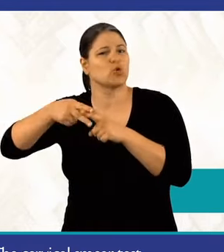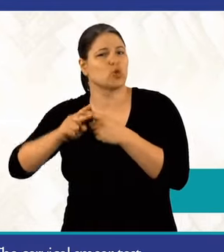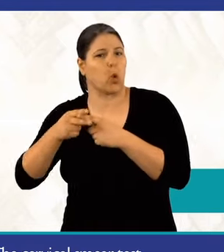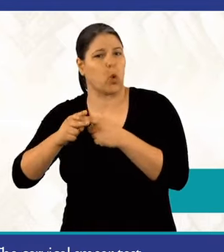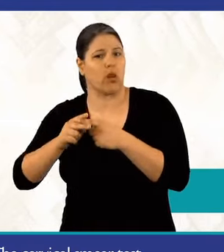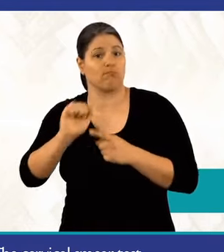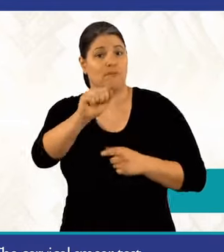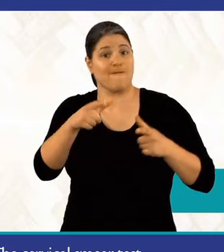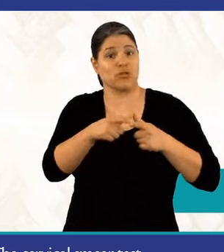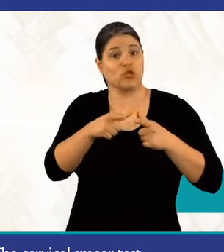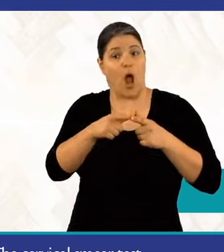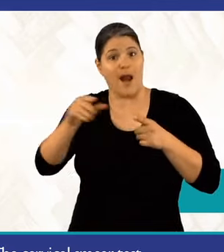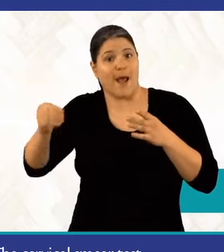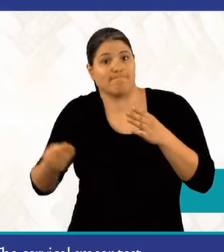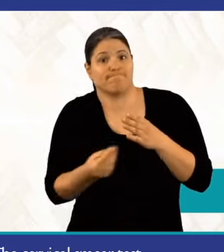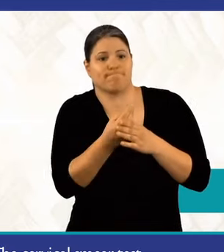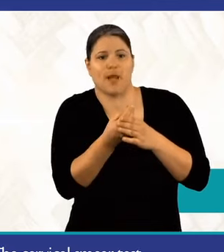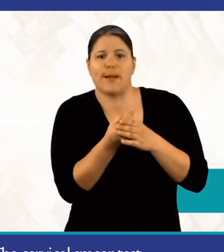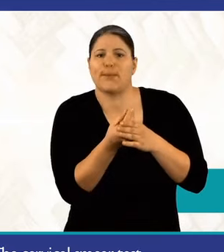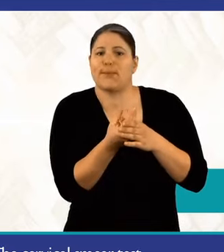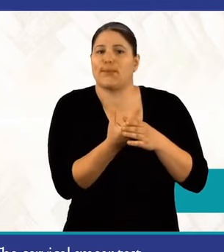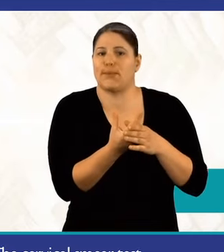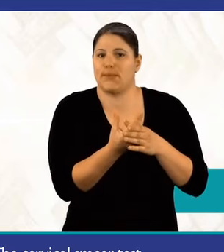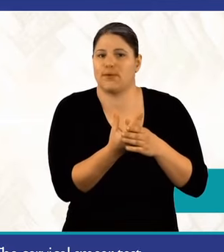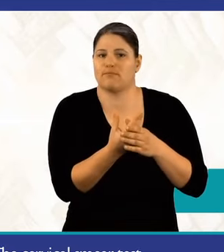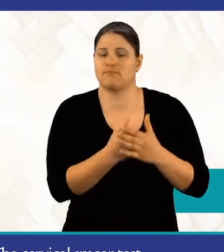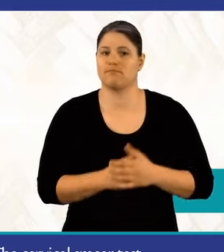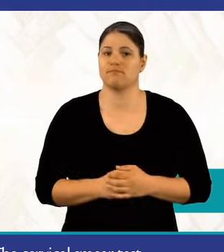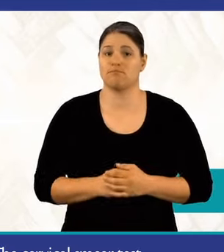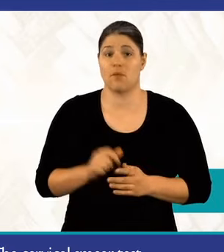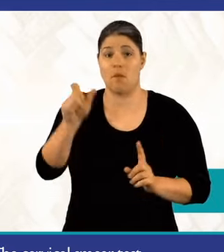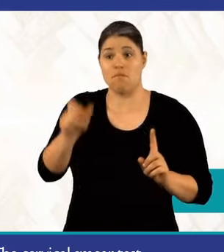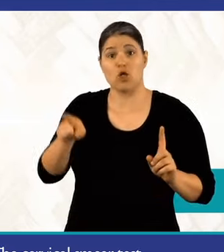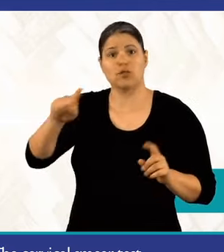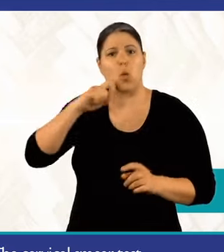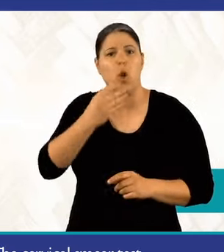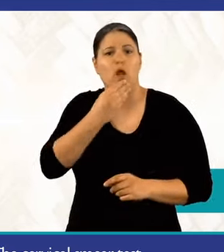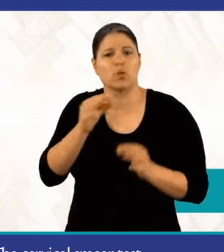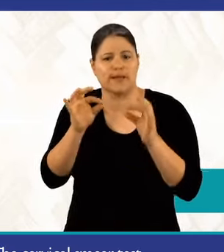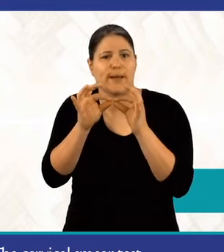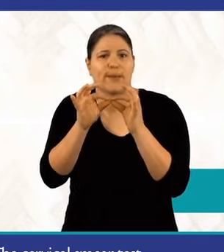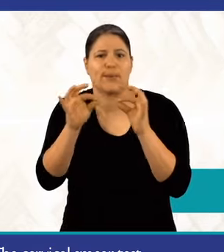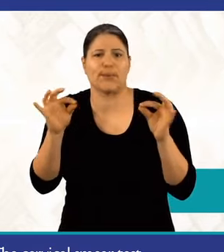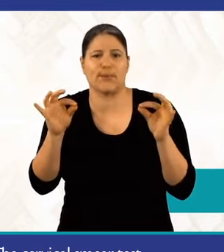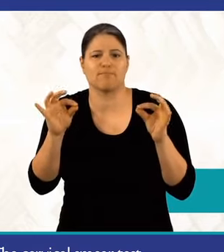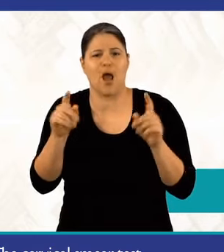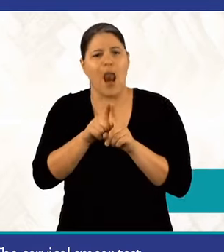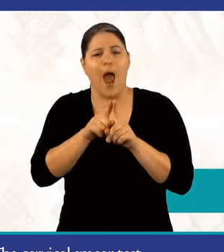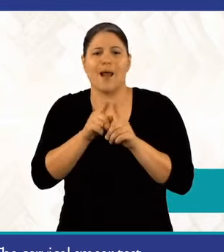The smear taker gently opens the vagina with a speculum and carefully takes a sample of cells from the surface of